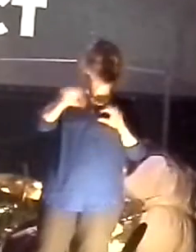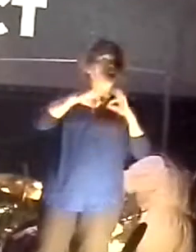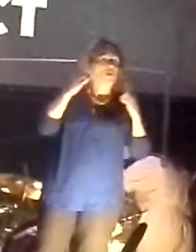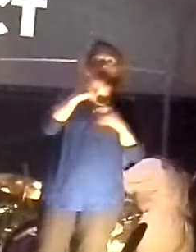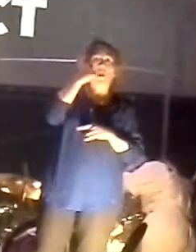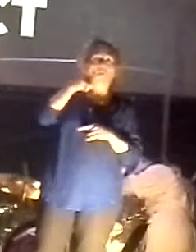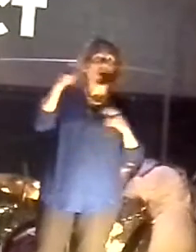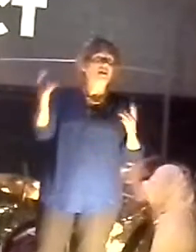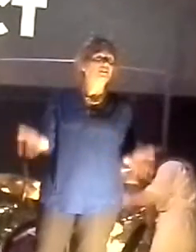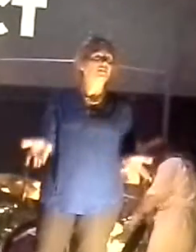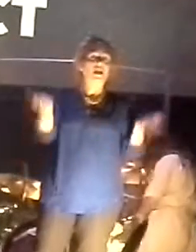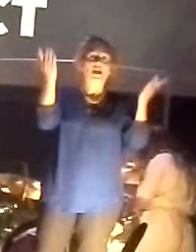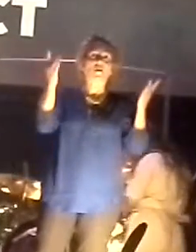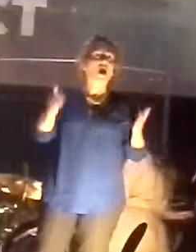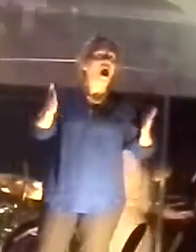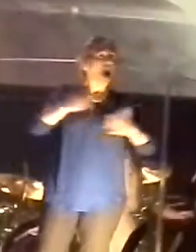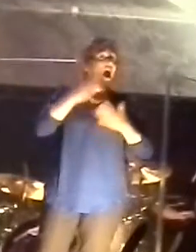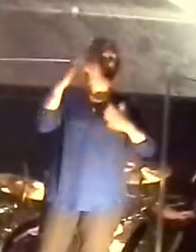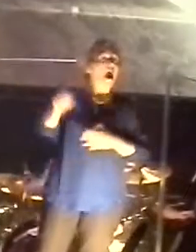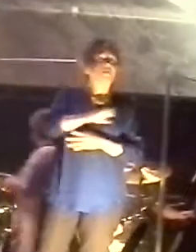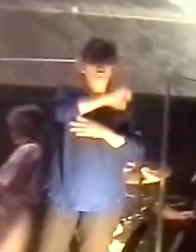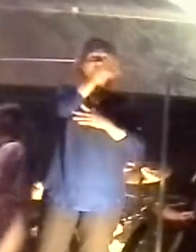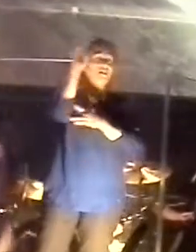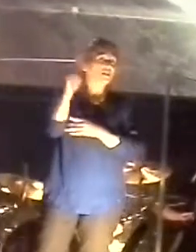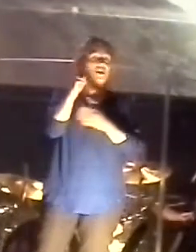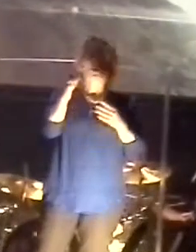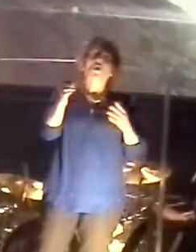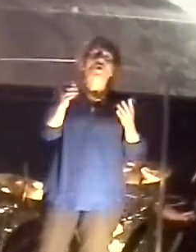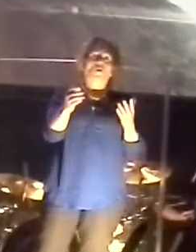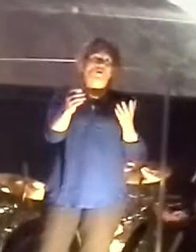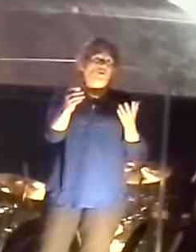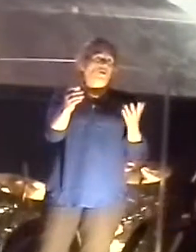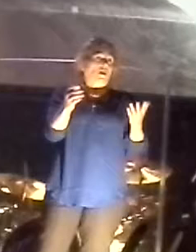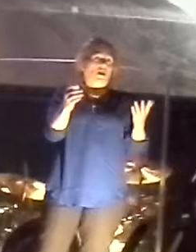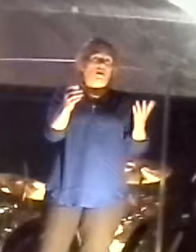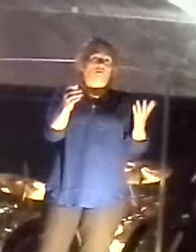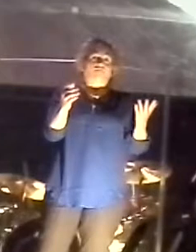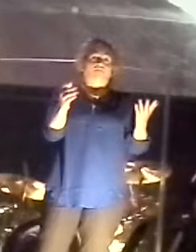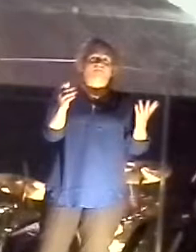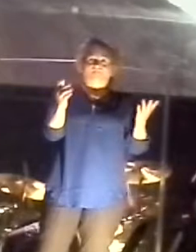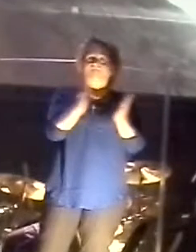guys stand up with us? Happy Easter, happy Resurrection Sunday this morning.